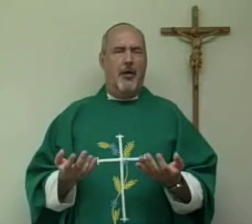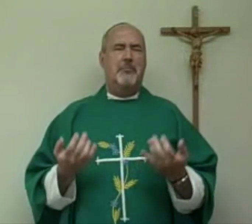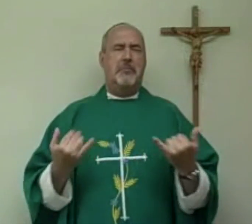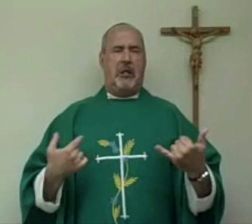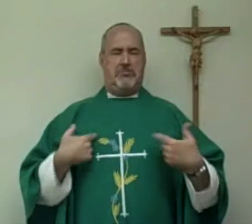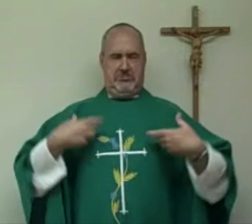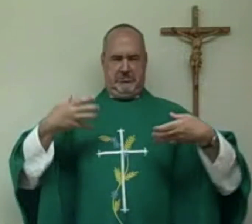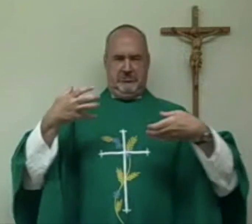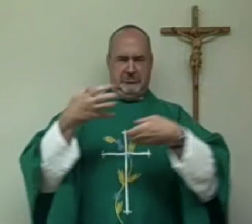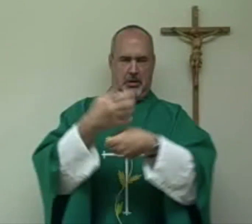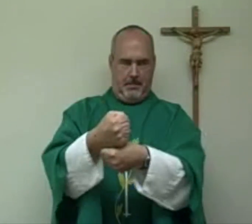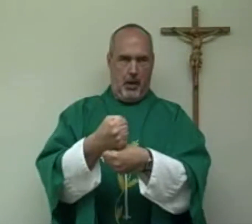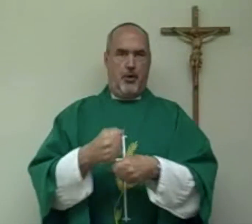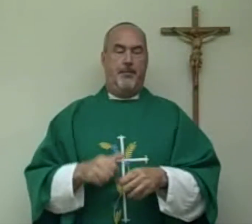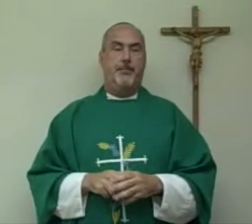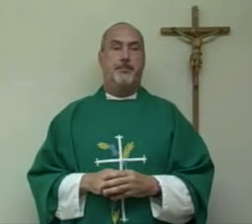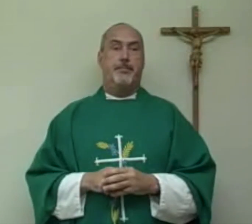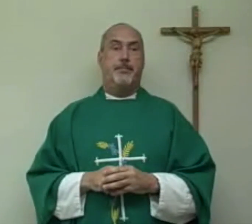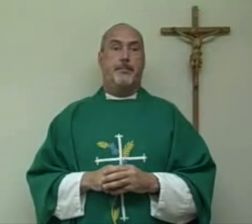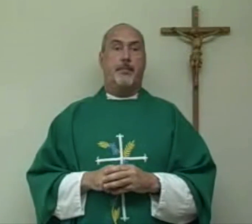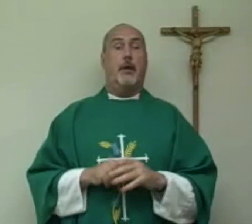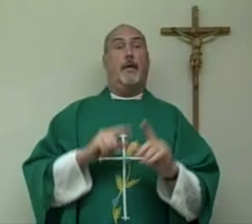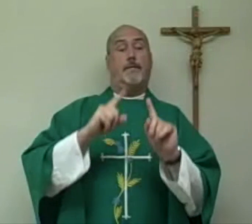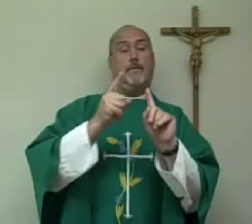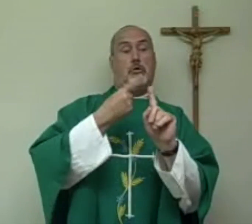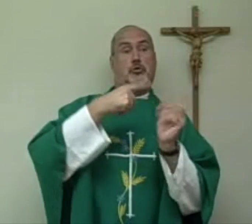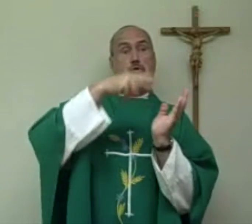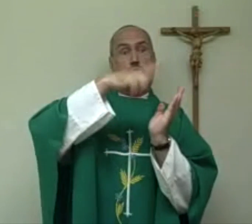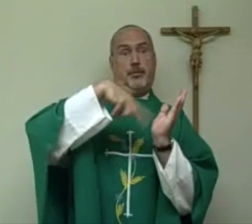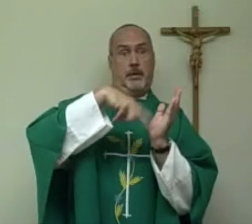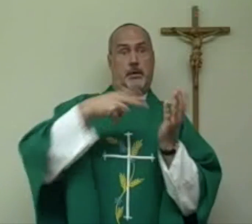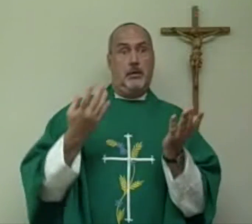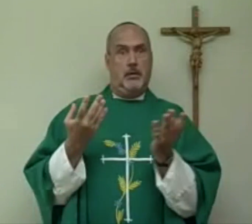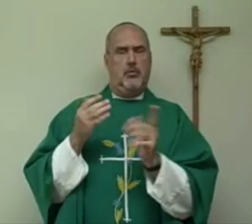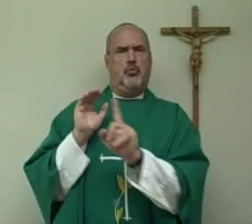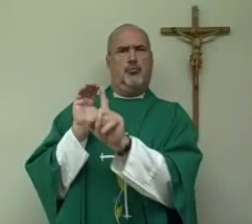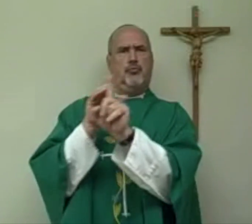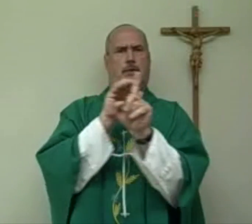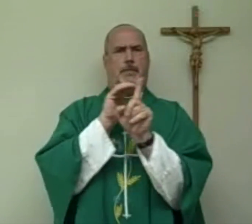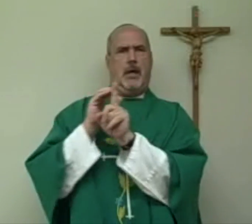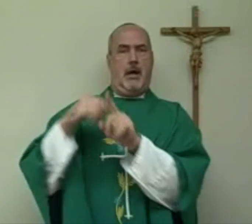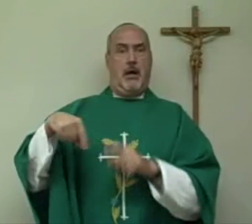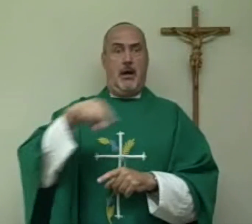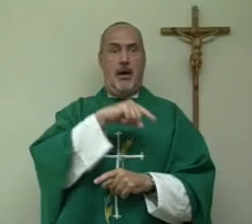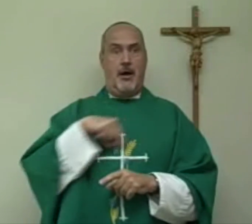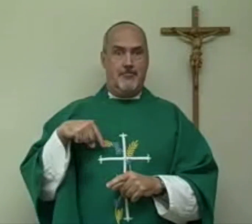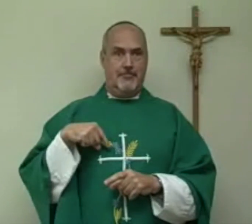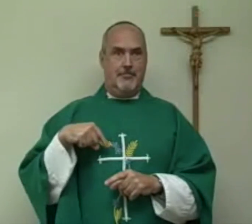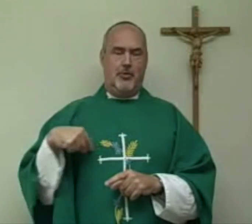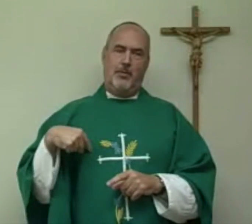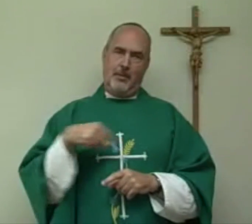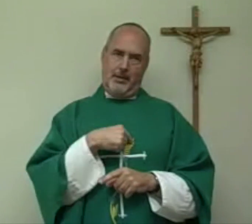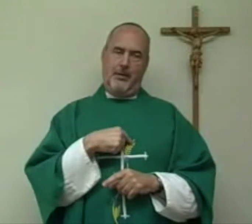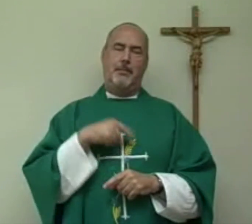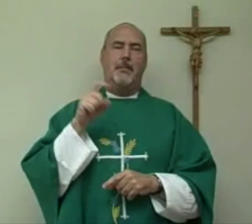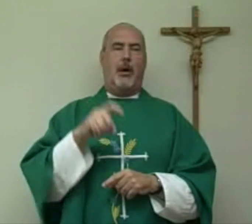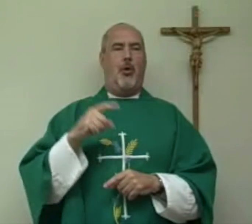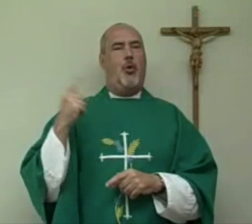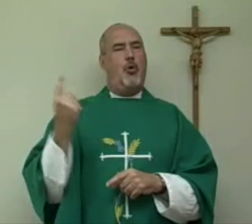all relate so much to each other, so I want to summarize it for you today. The first reading reminds